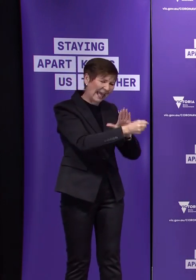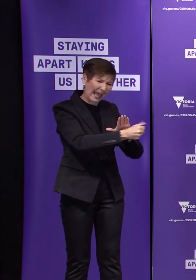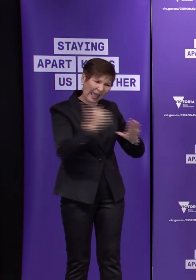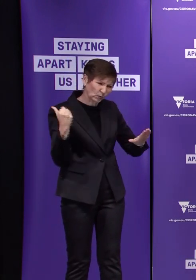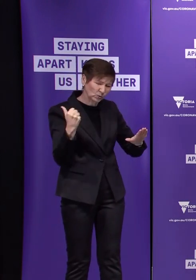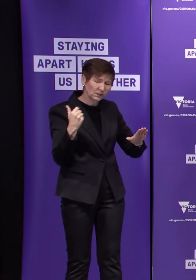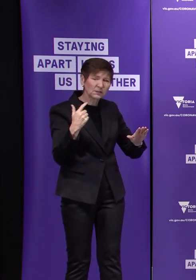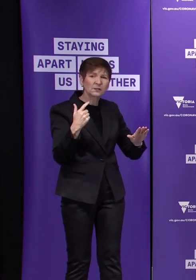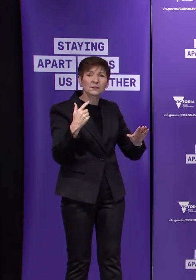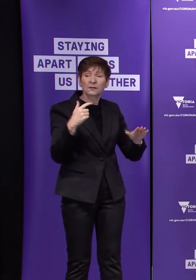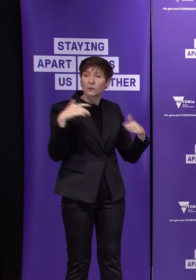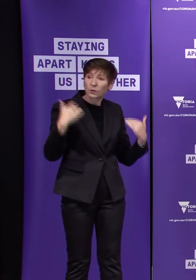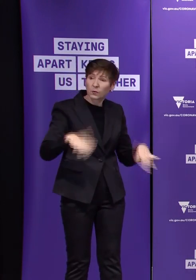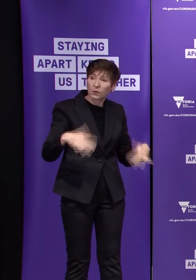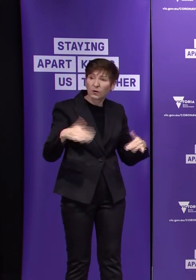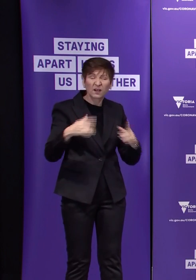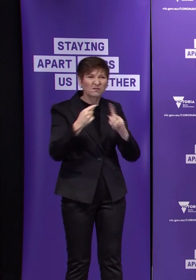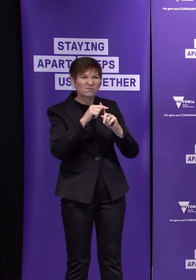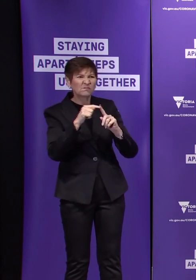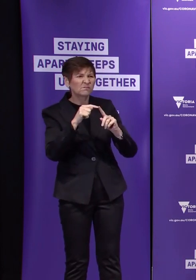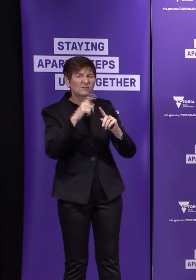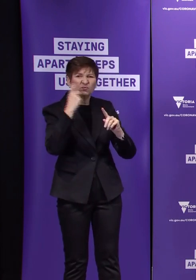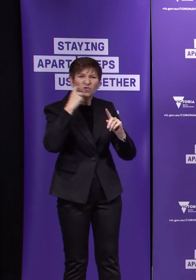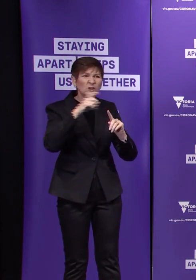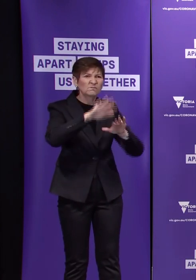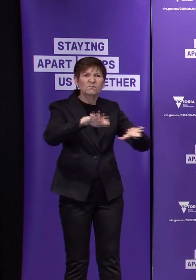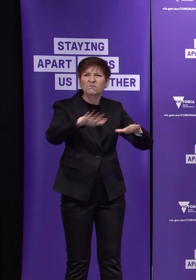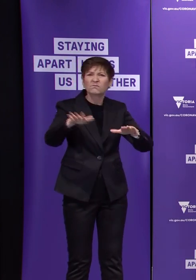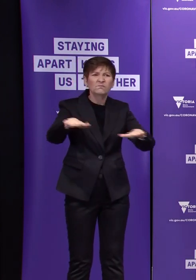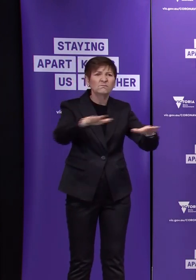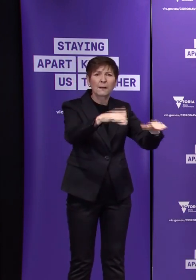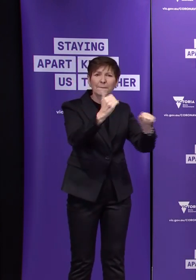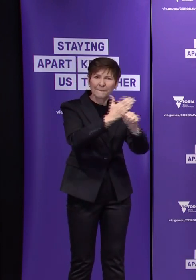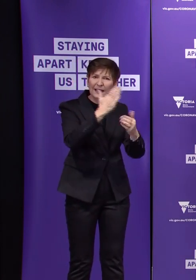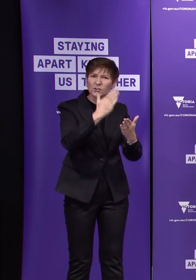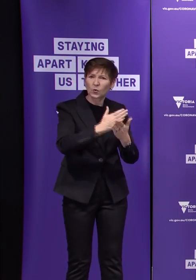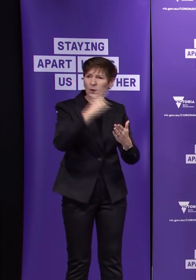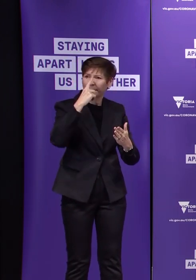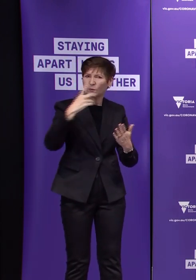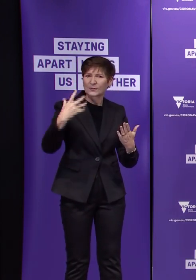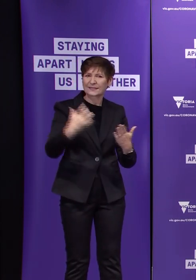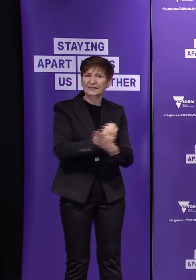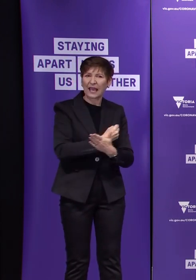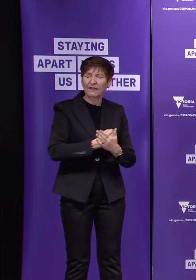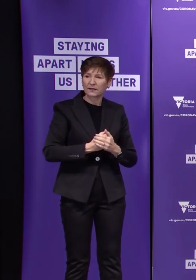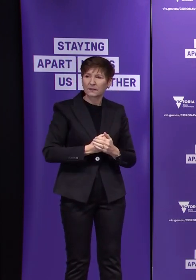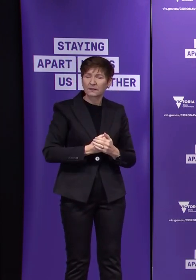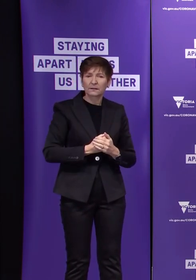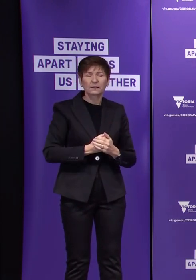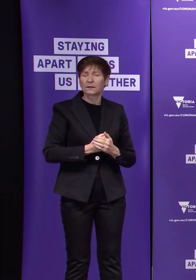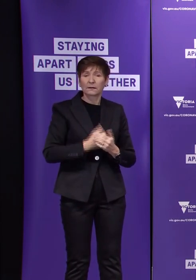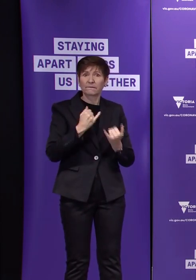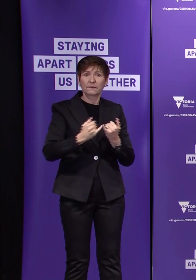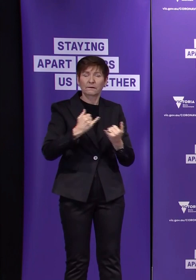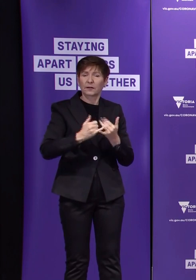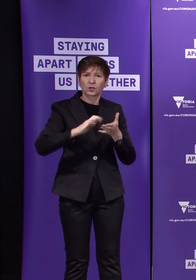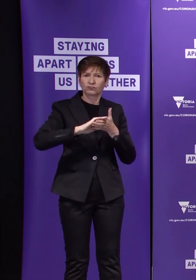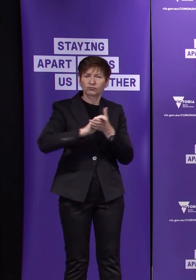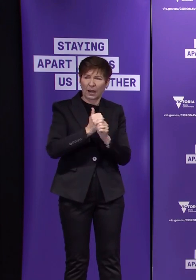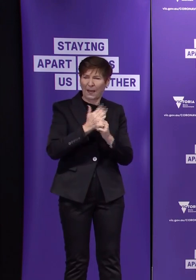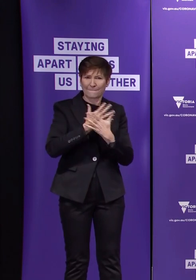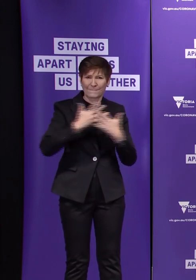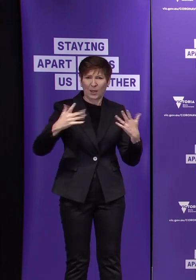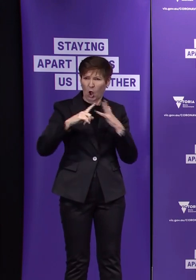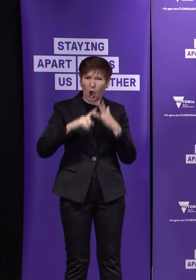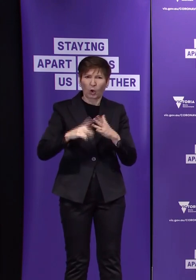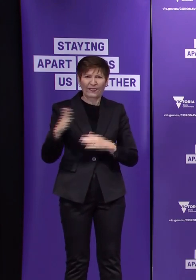the other work they have to do to fight crime and keep the community safe, you know, we are all so indebted to Victoria Police. And